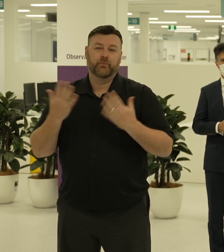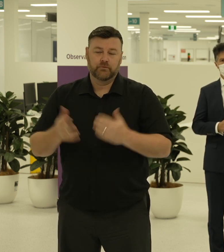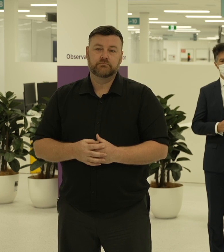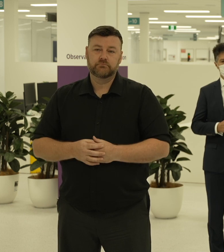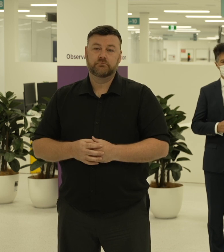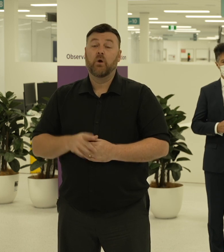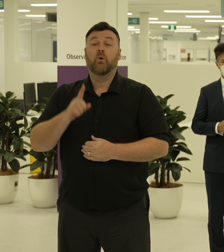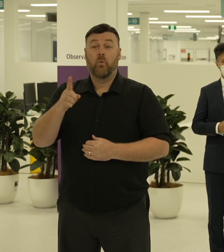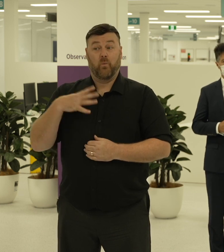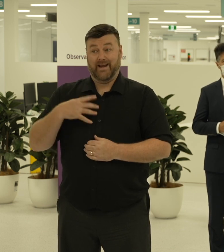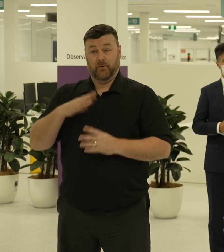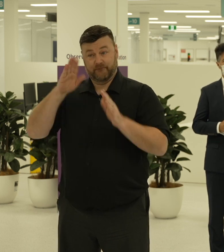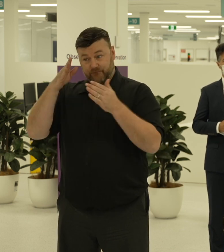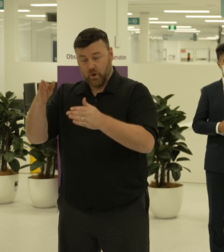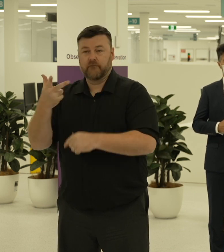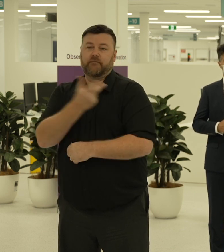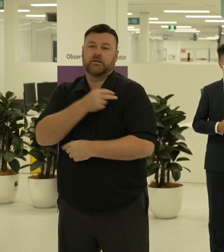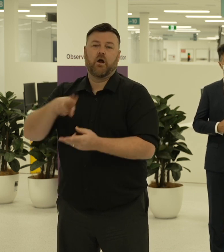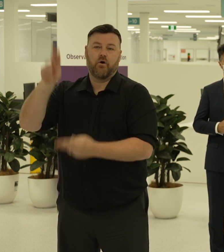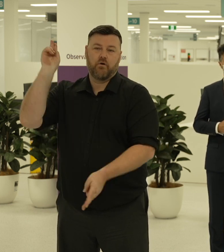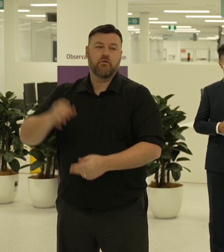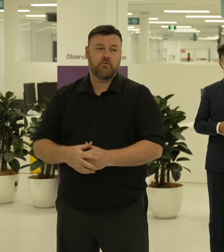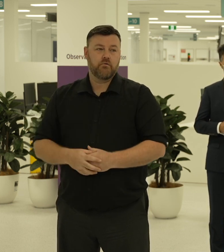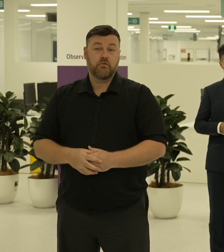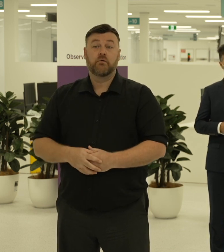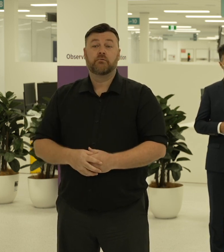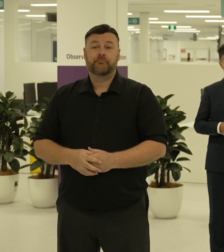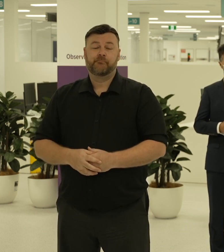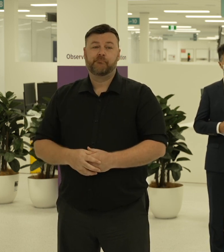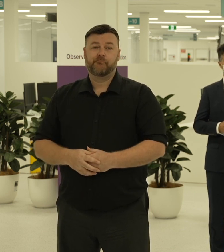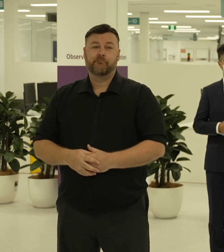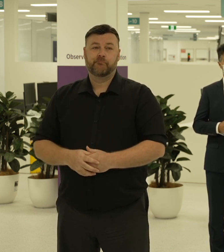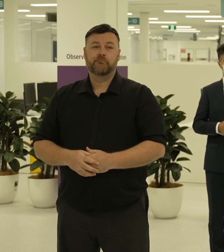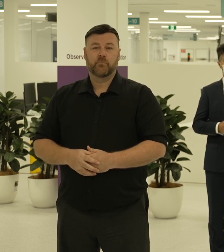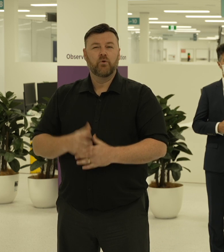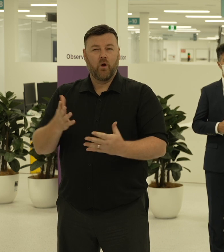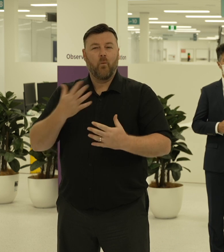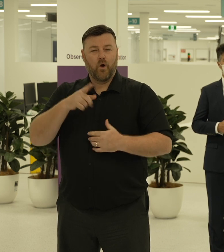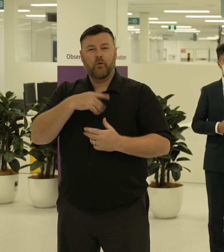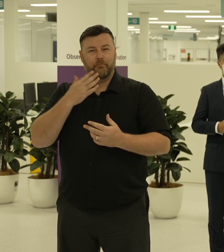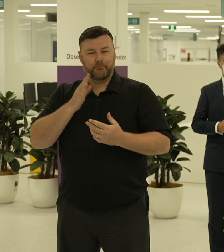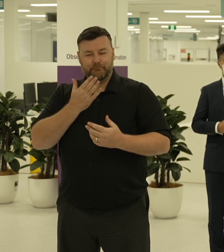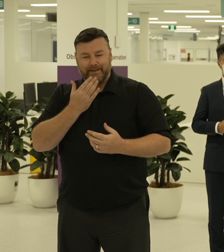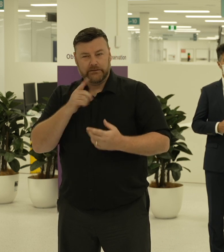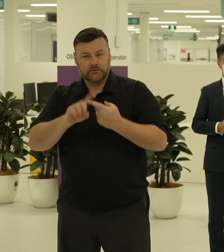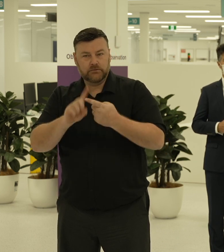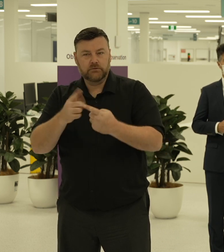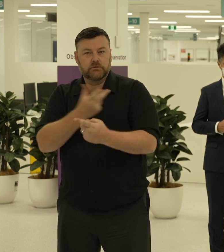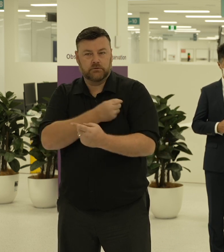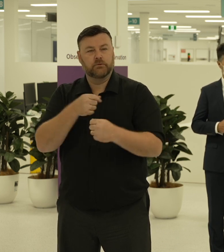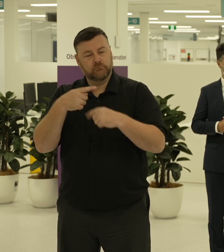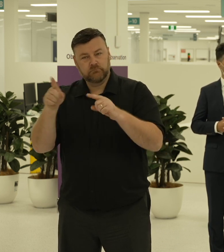vaccination rate. That's what we've done in this state, and we've done that because of the efforts that everyone has made, and that's why we just need that effort to keep going. Please go and get